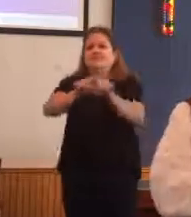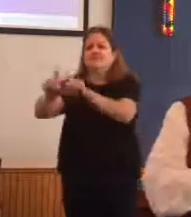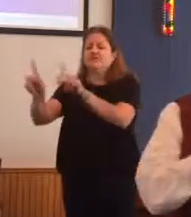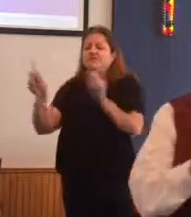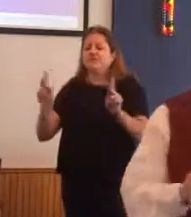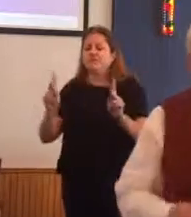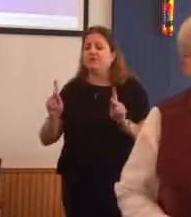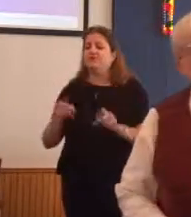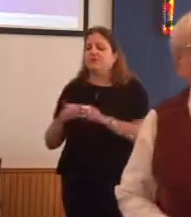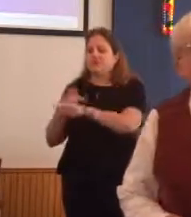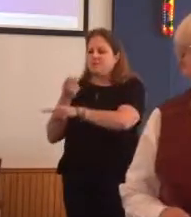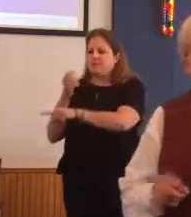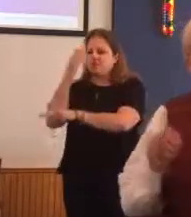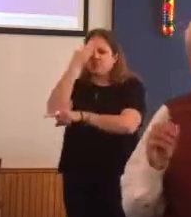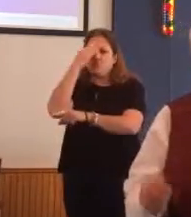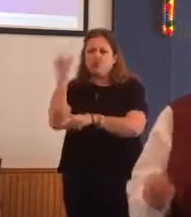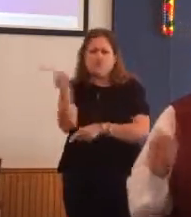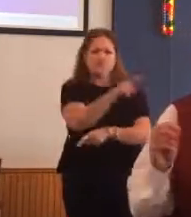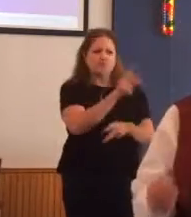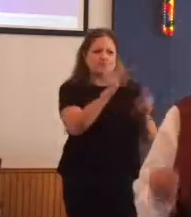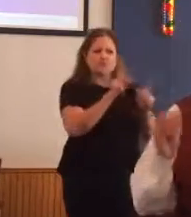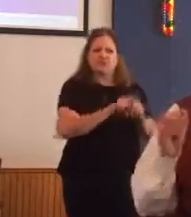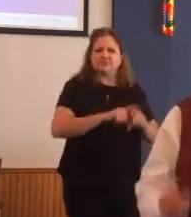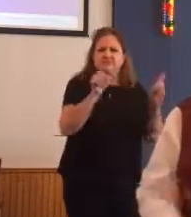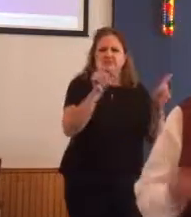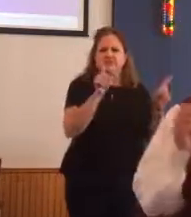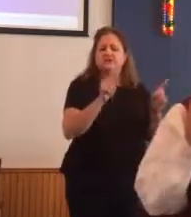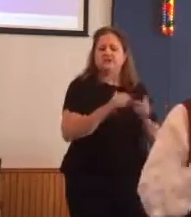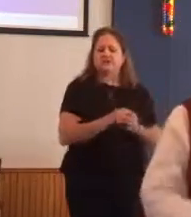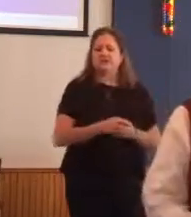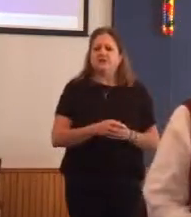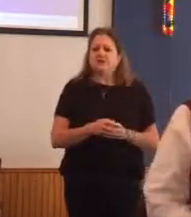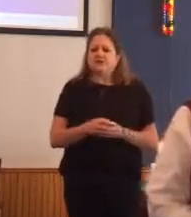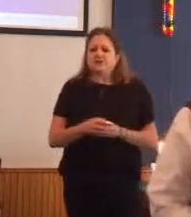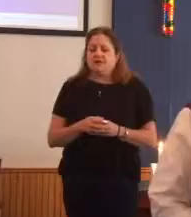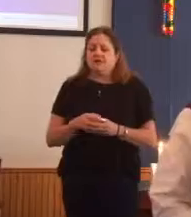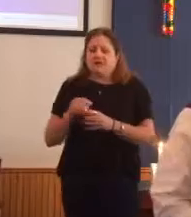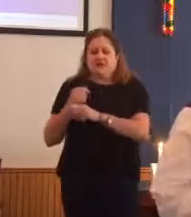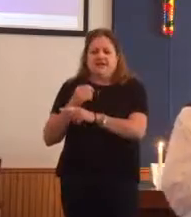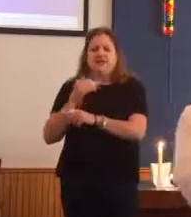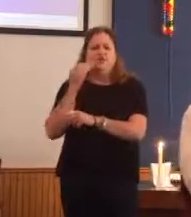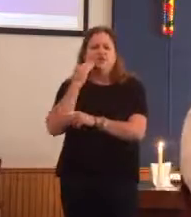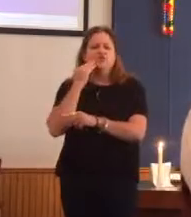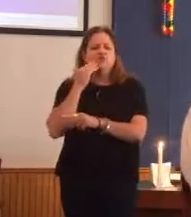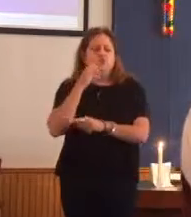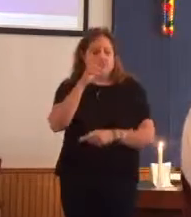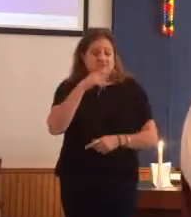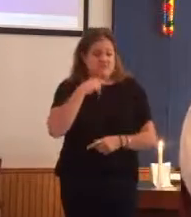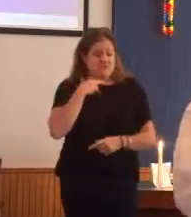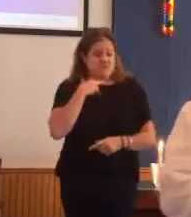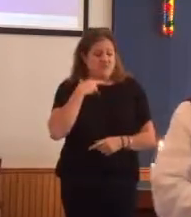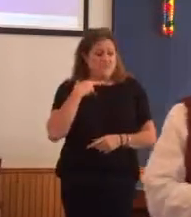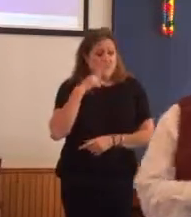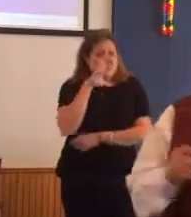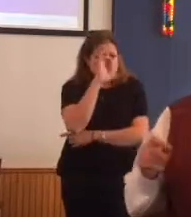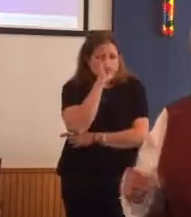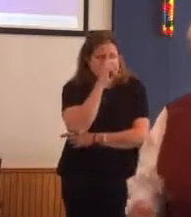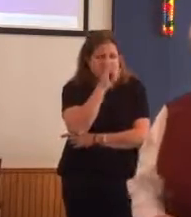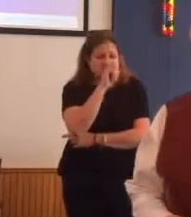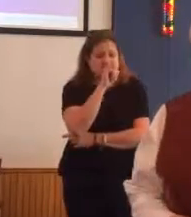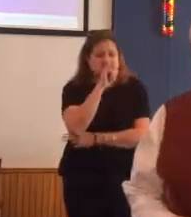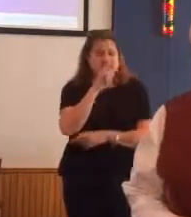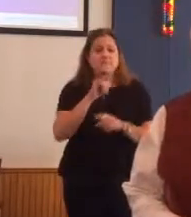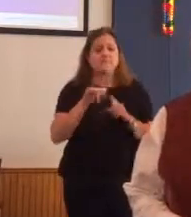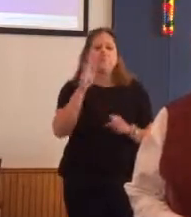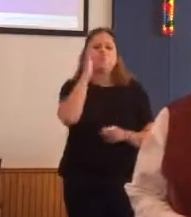And he knew that that was not just risky, it was almost certainly